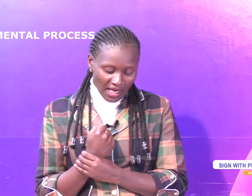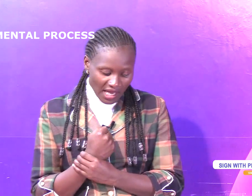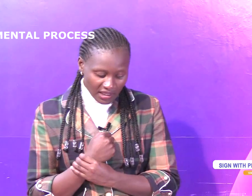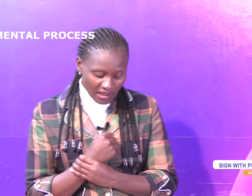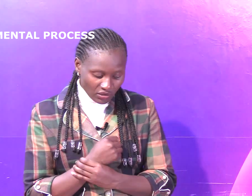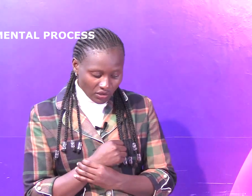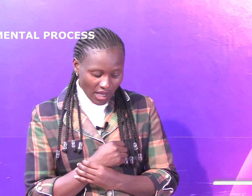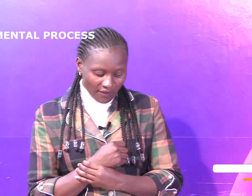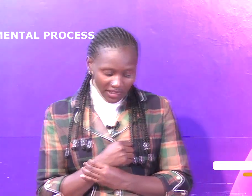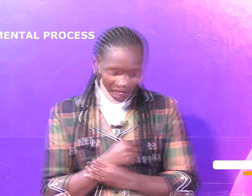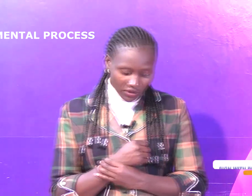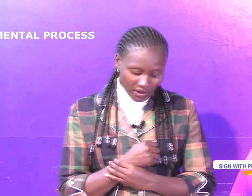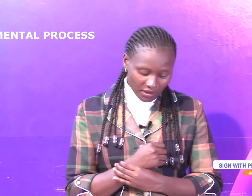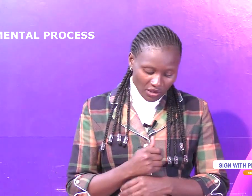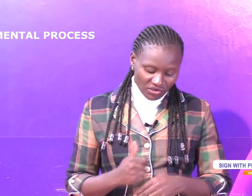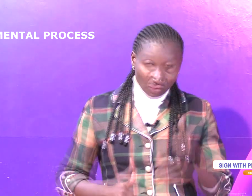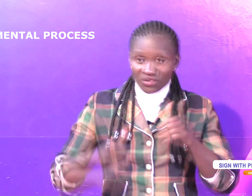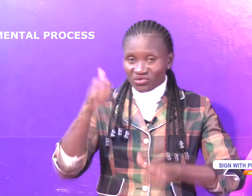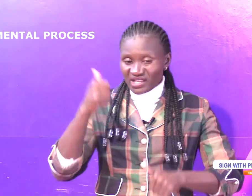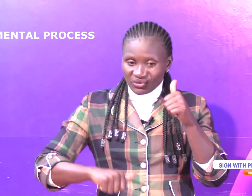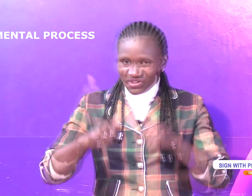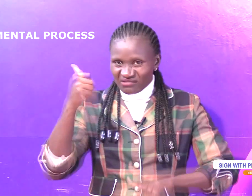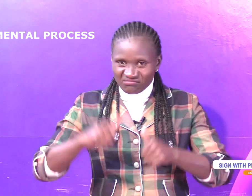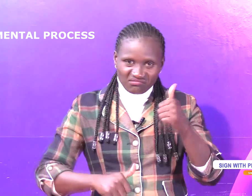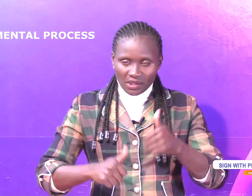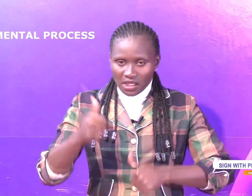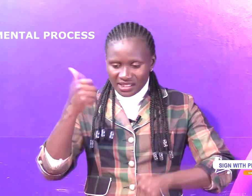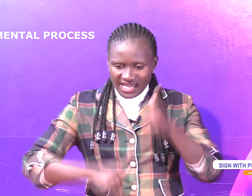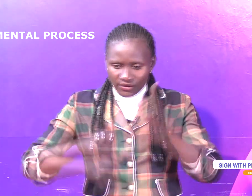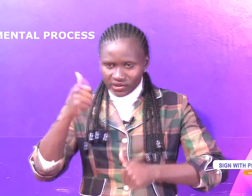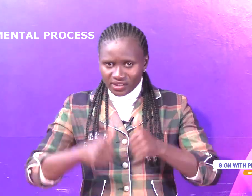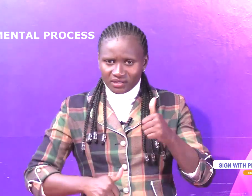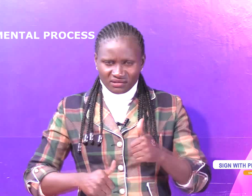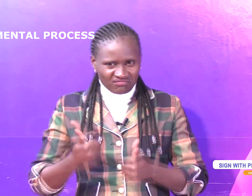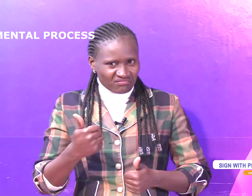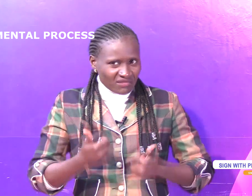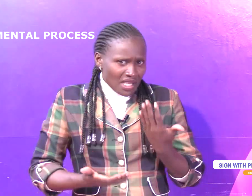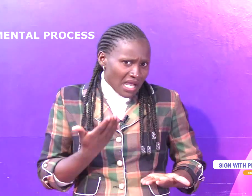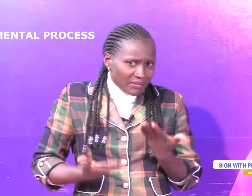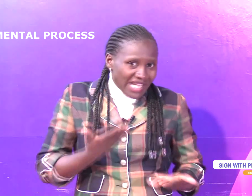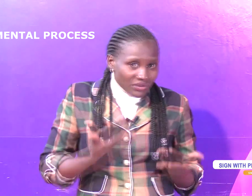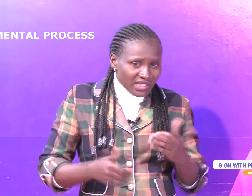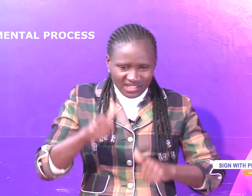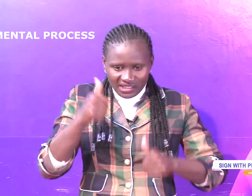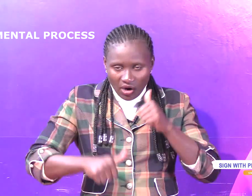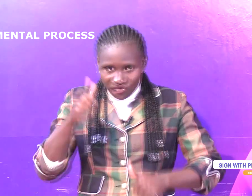also have doubt. So you doubt, doubt, I'm doubting, doubt, like